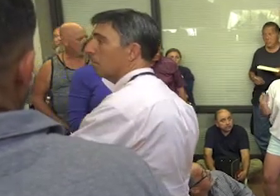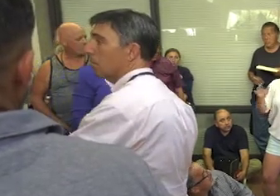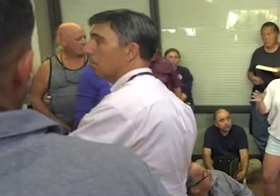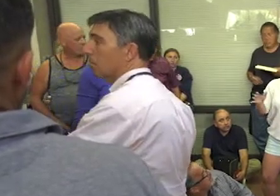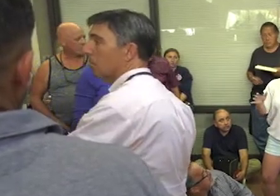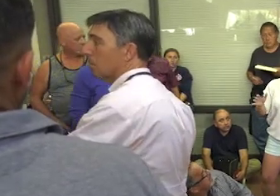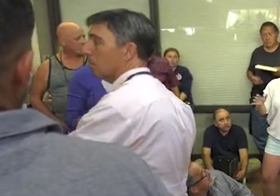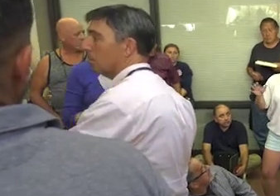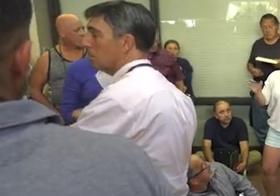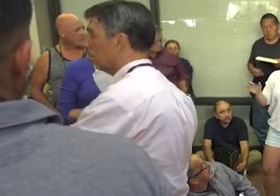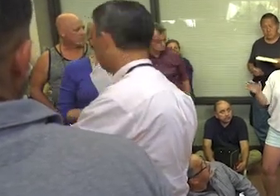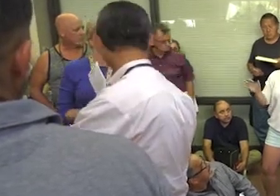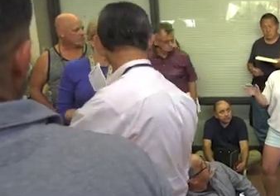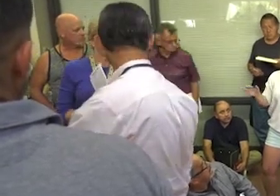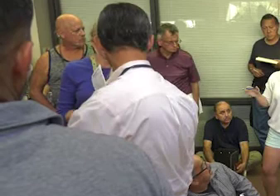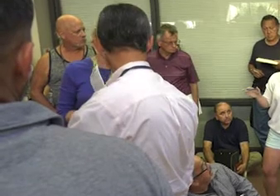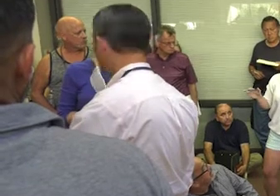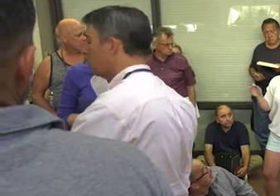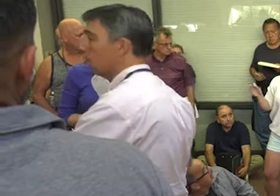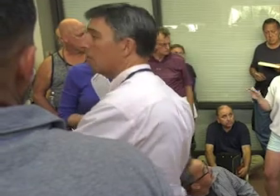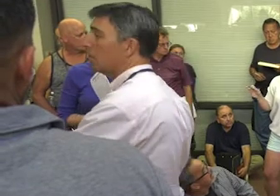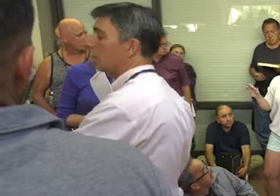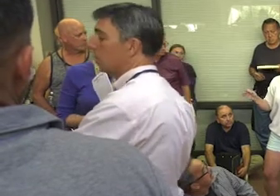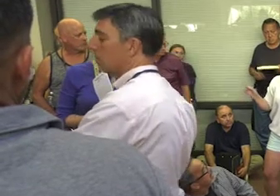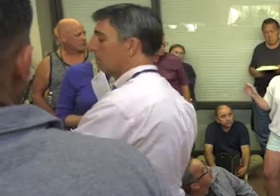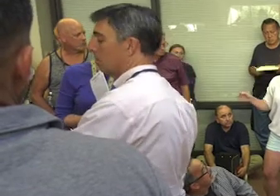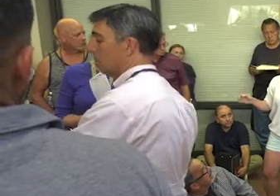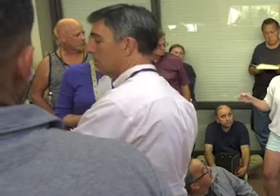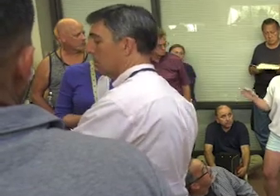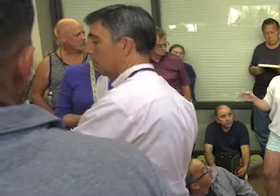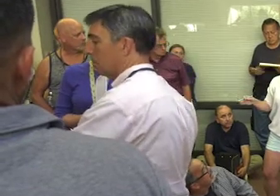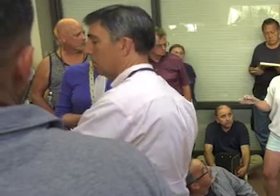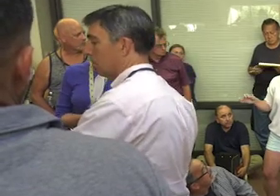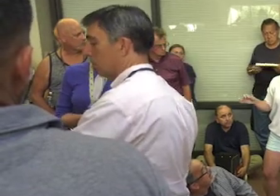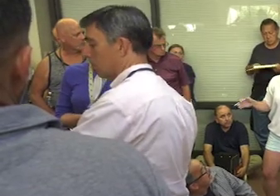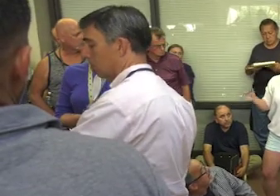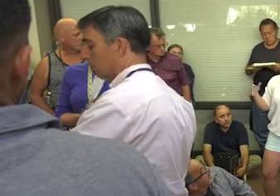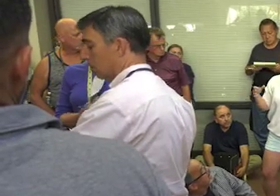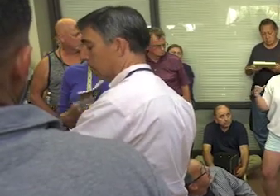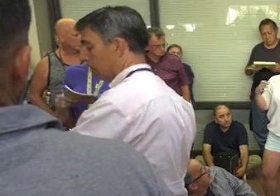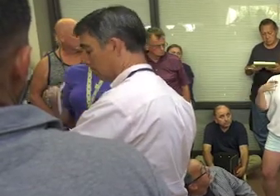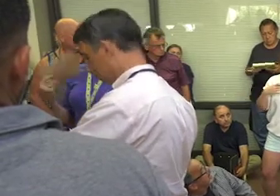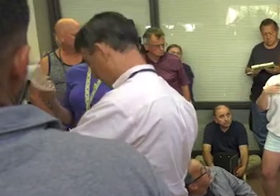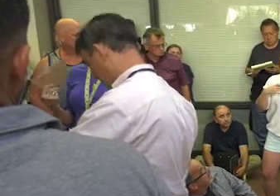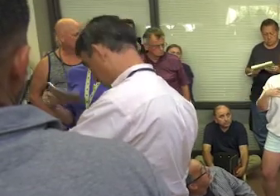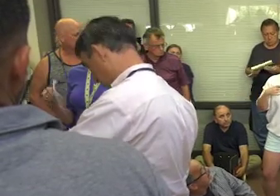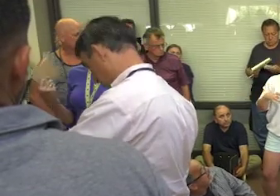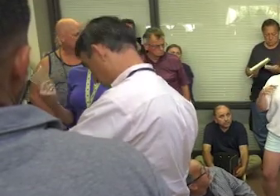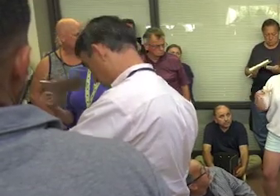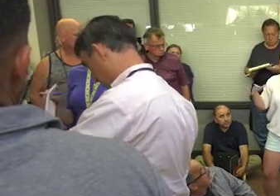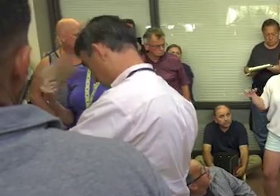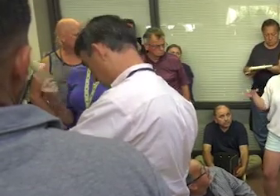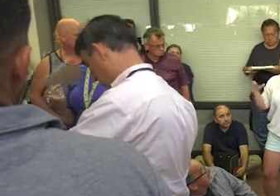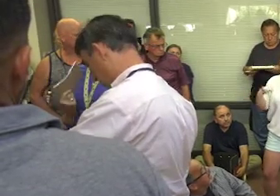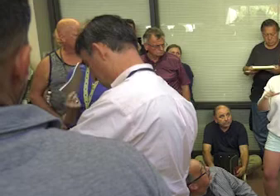that? Requiring owners' protocols and thousands of dollars more in cleanup for something that if it had burned down last year would not have